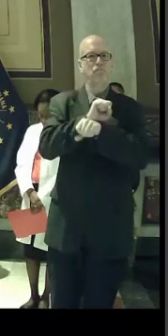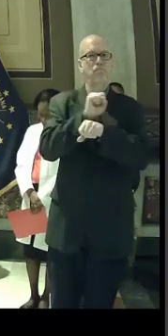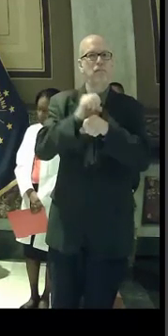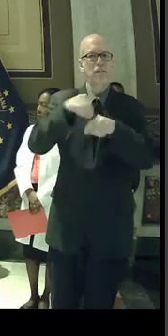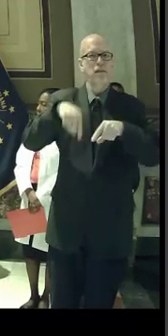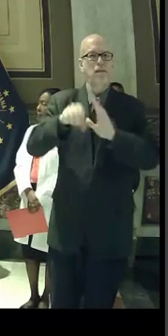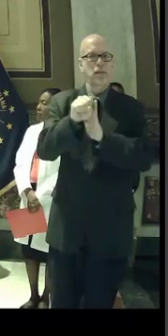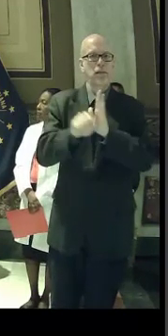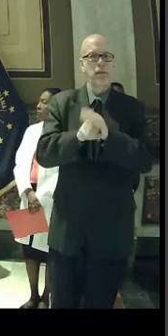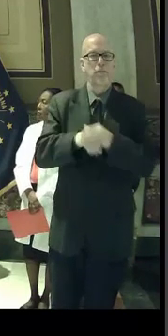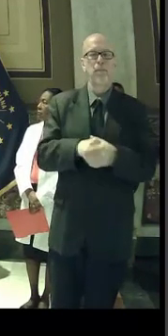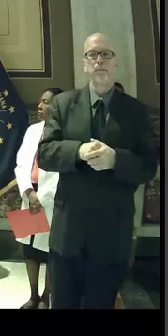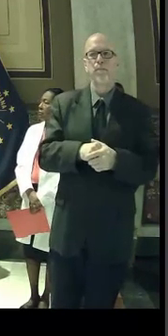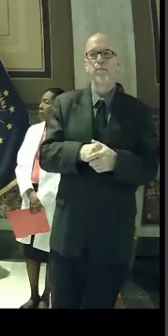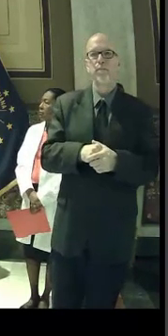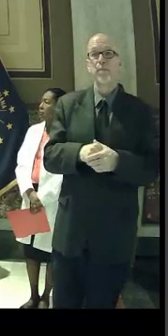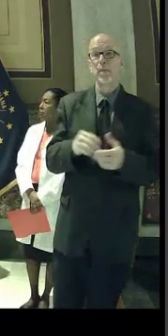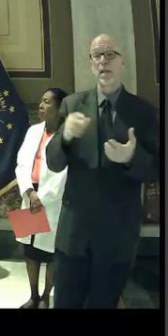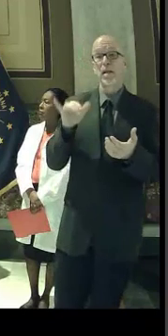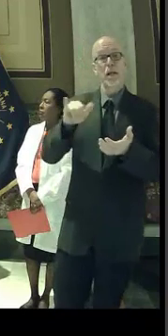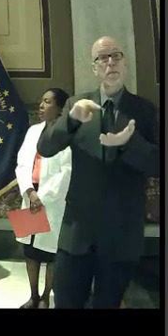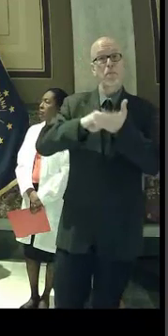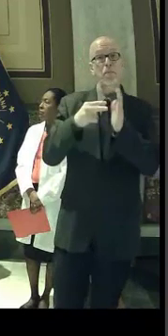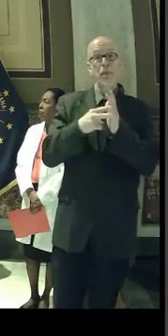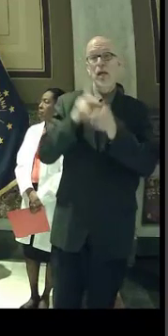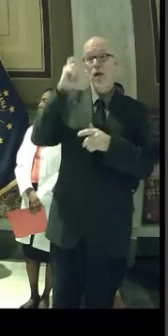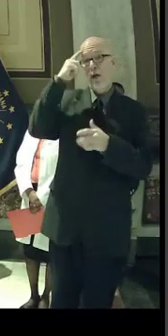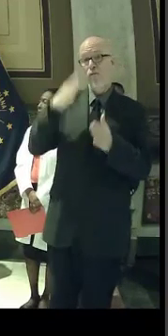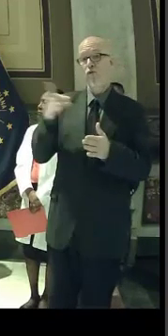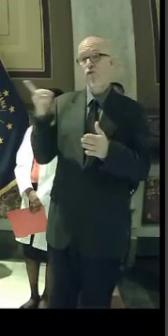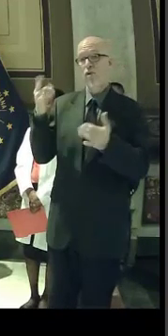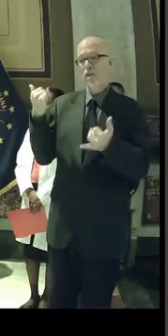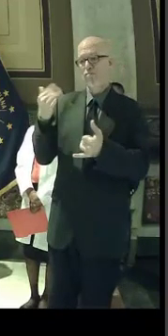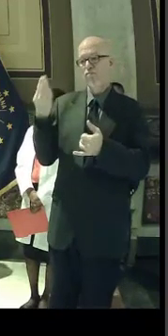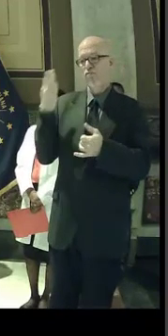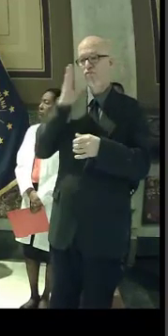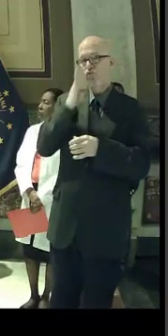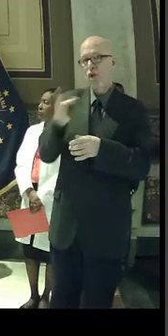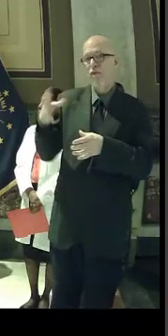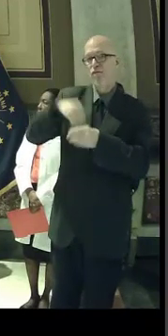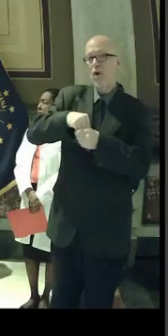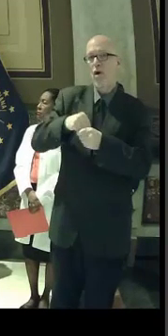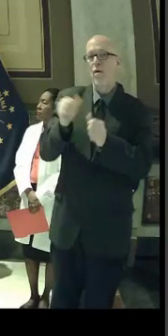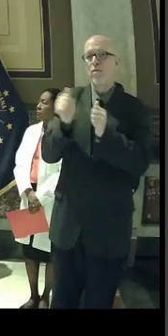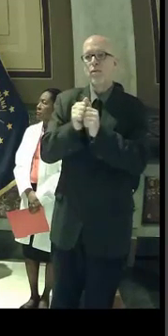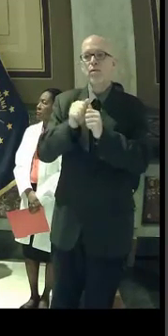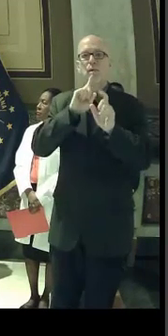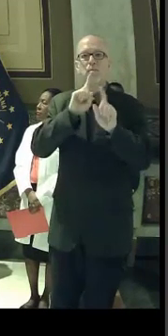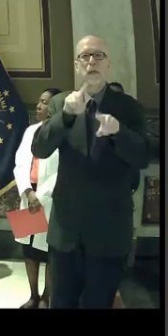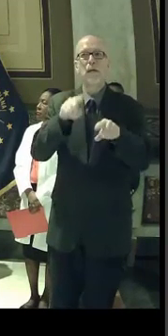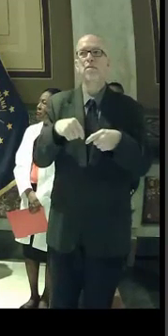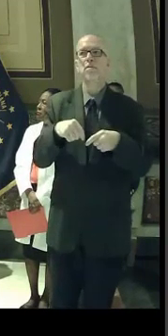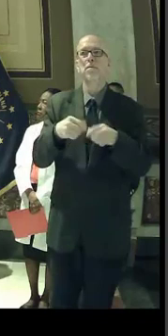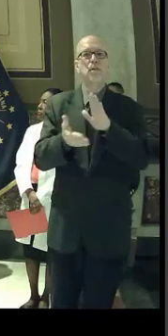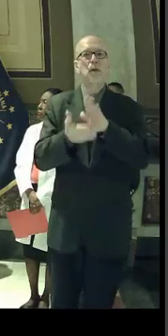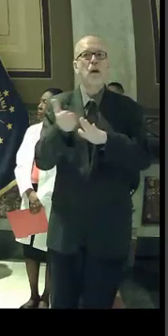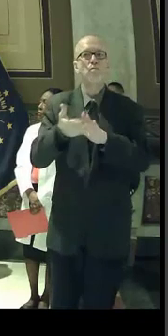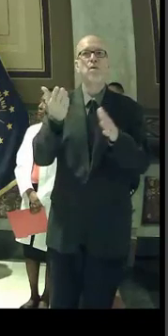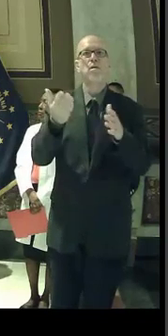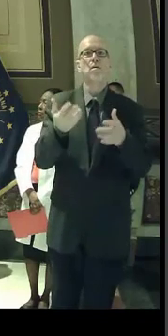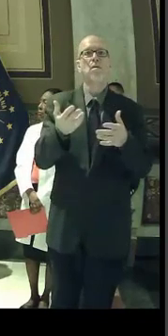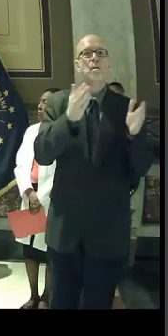state. In this instance, the governor is directly involved in the response, operations, and planning